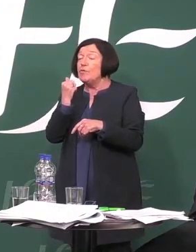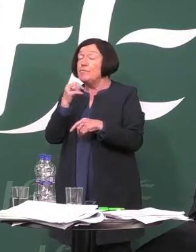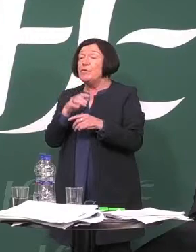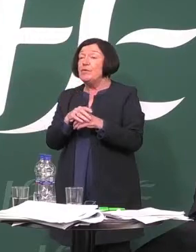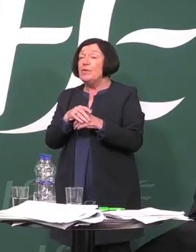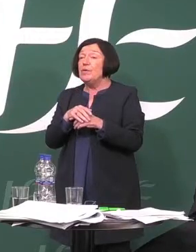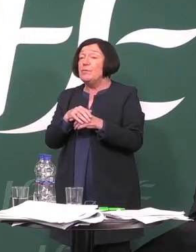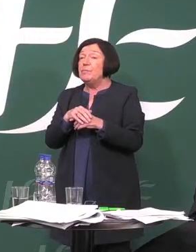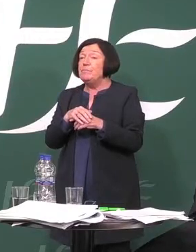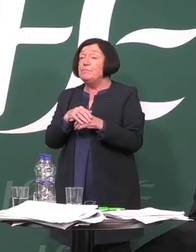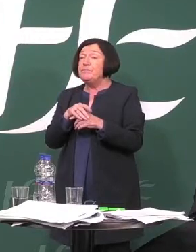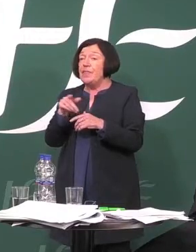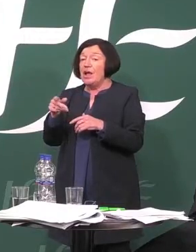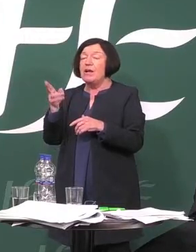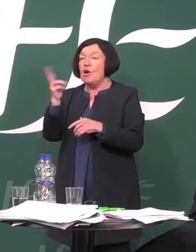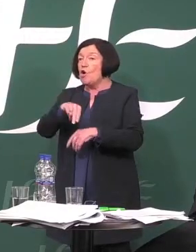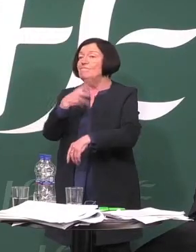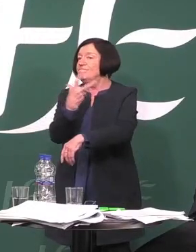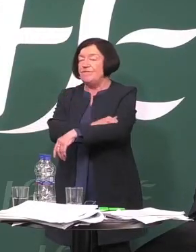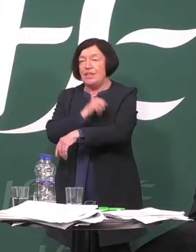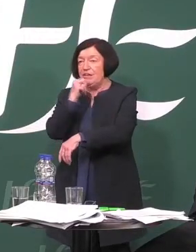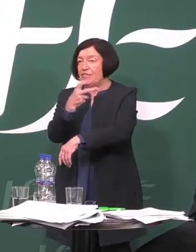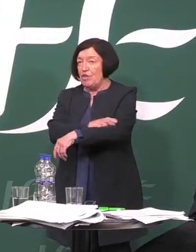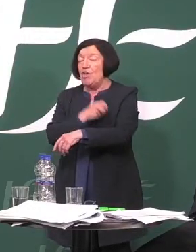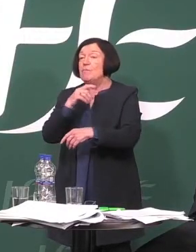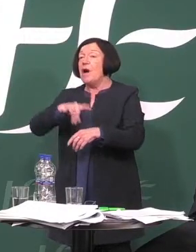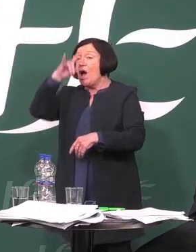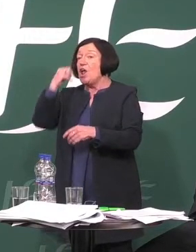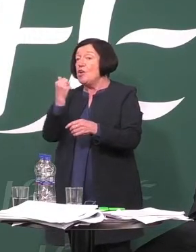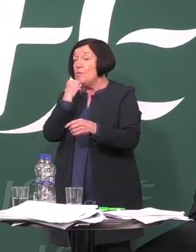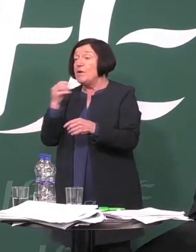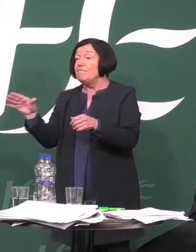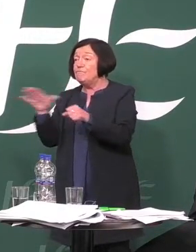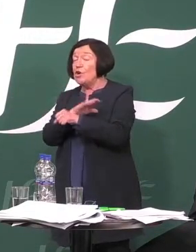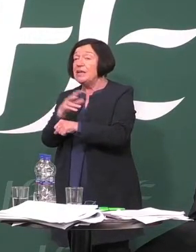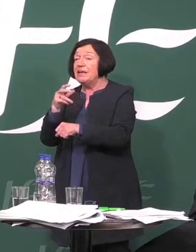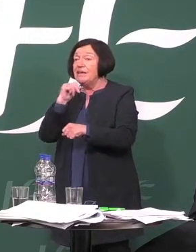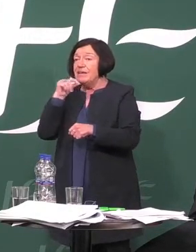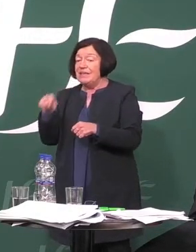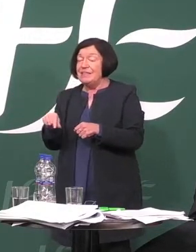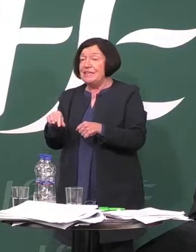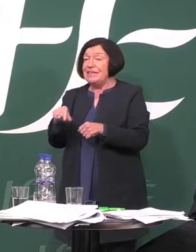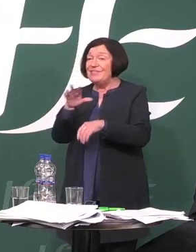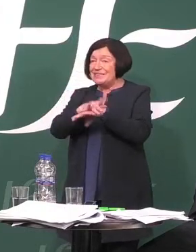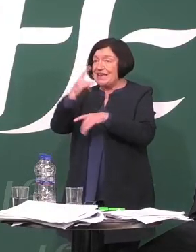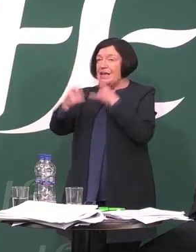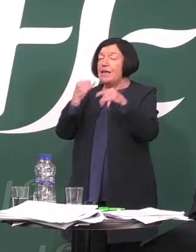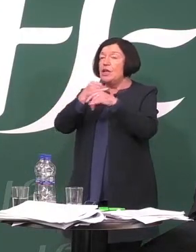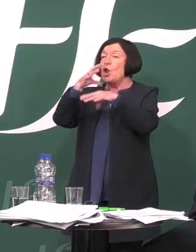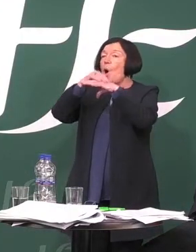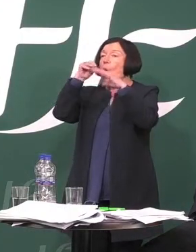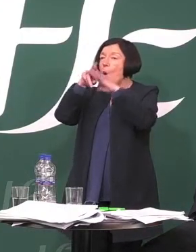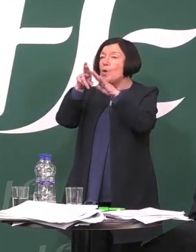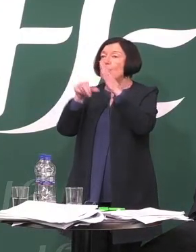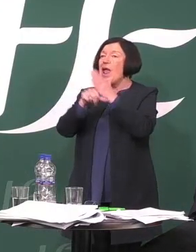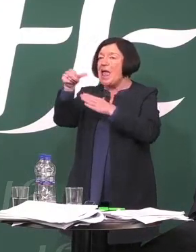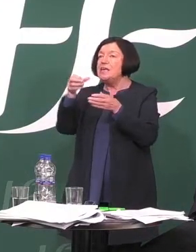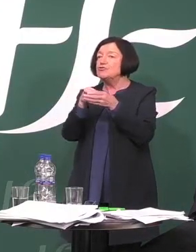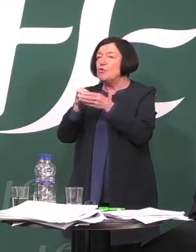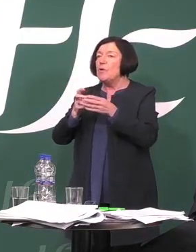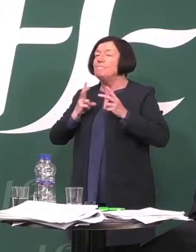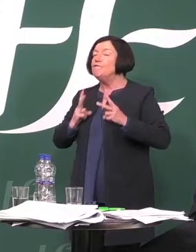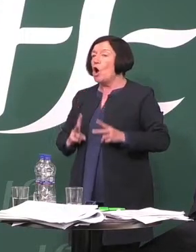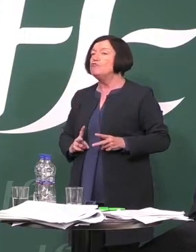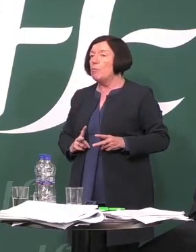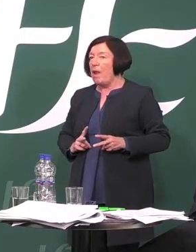are unvaccinated, but a higher proportion are fully vaccinated, and that's because the deaths tend to occur in older age groups, people who are